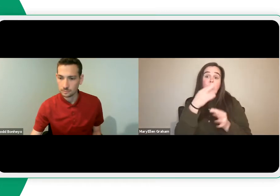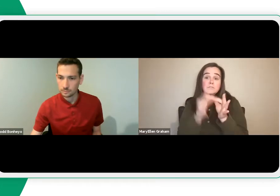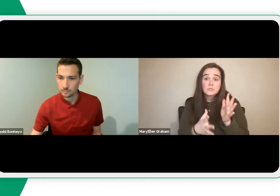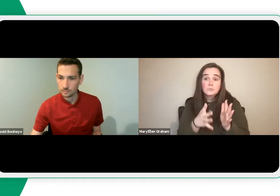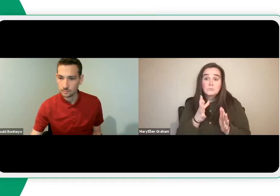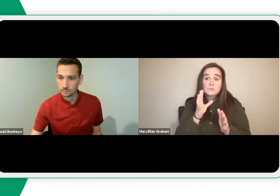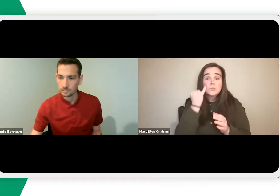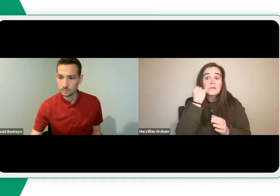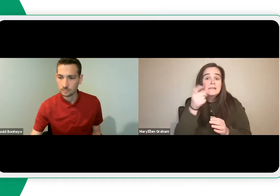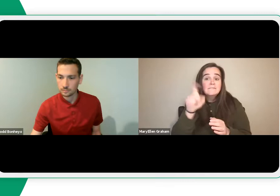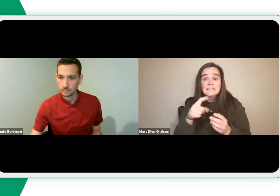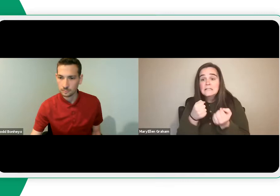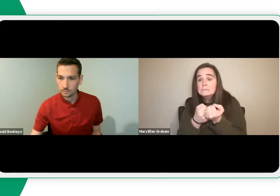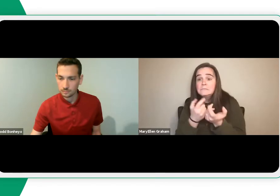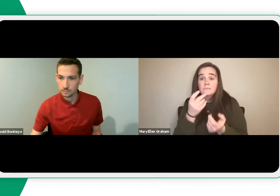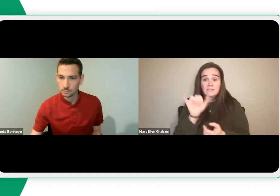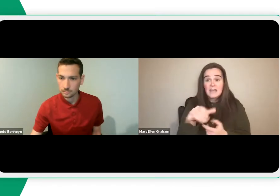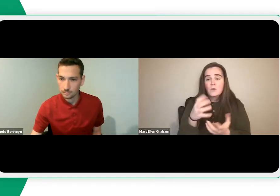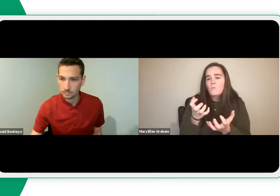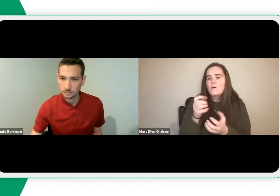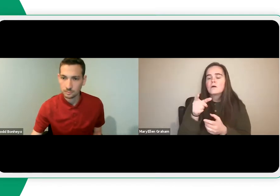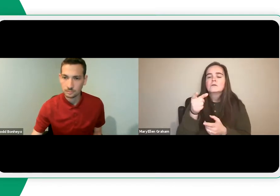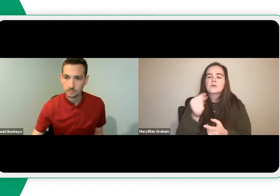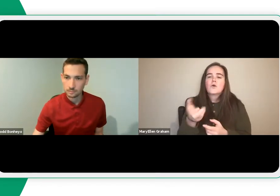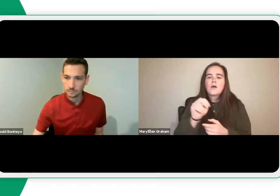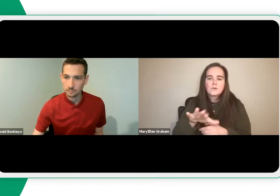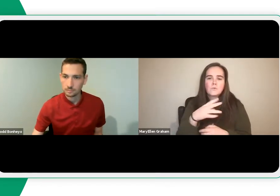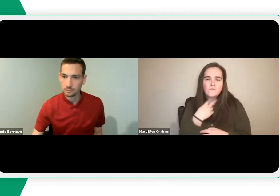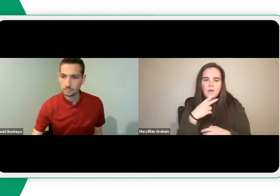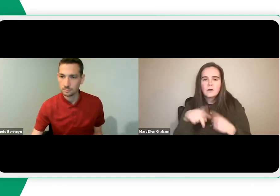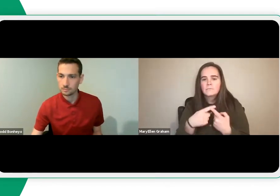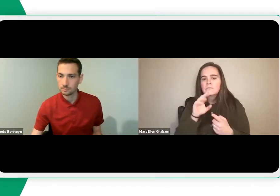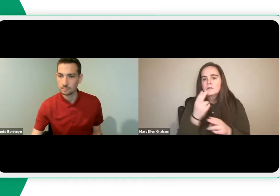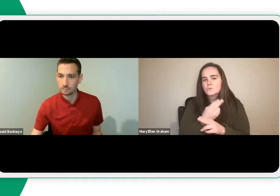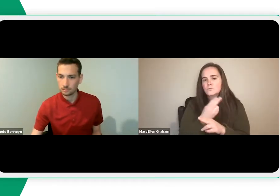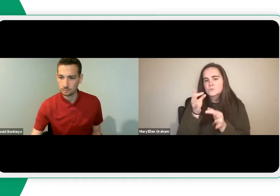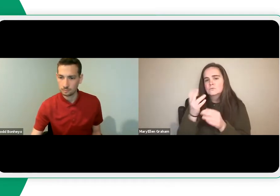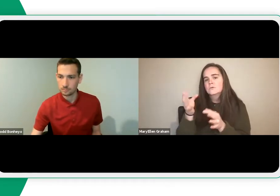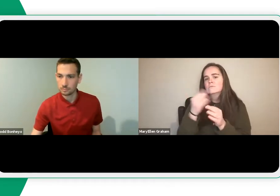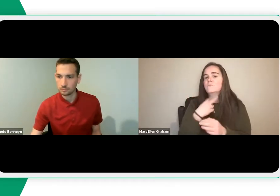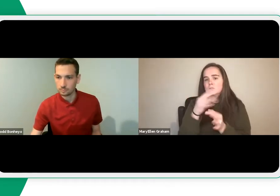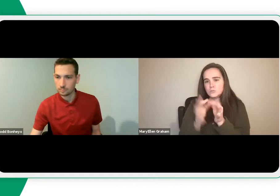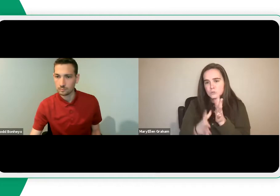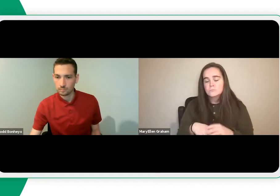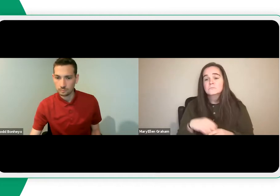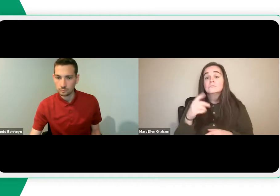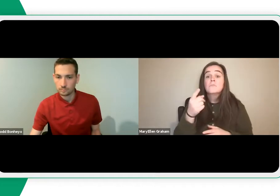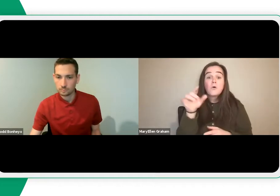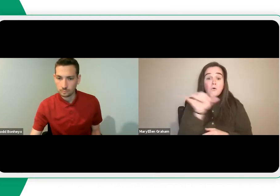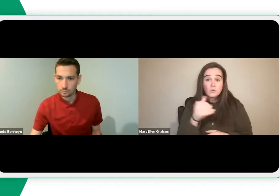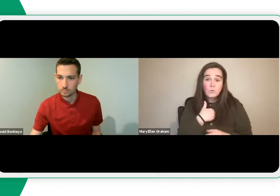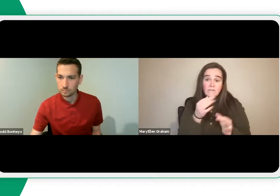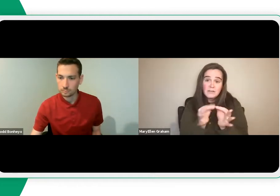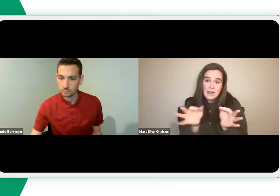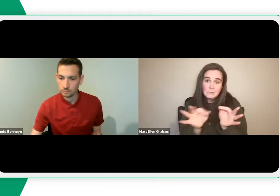you can see the share and ourselves clearly. We also have voice interpreting in progress. If you'd like to hear our presentation